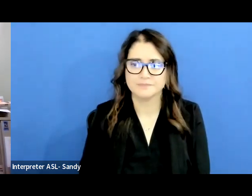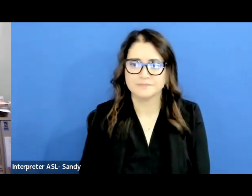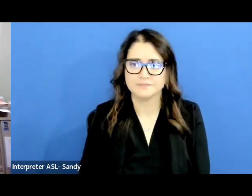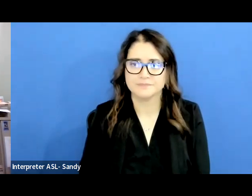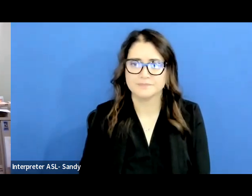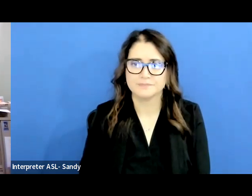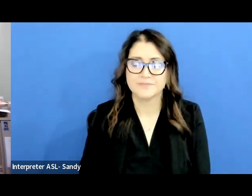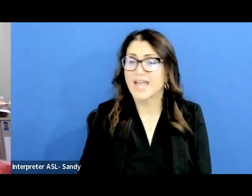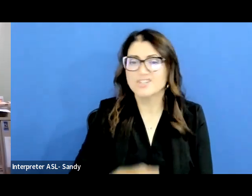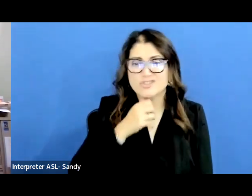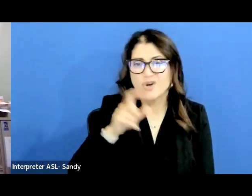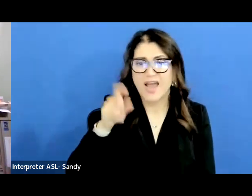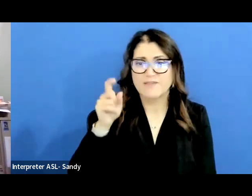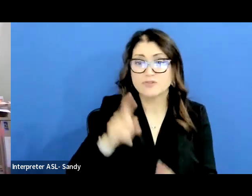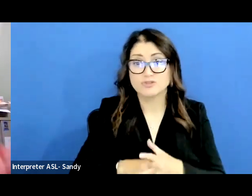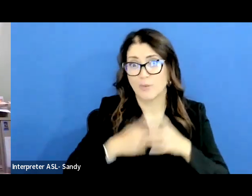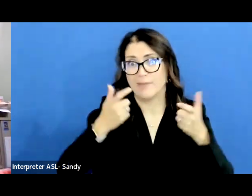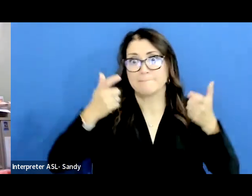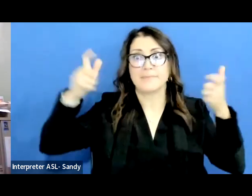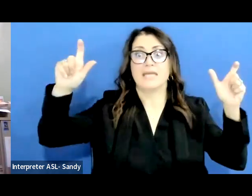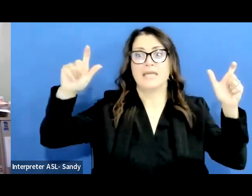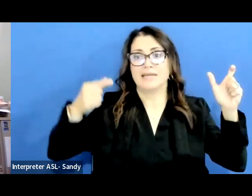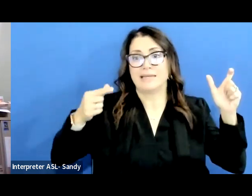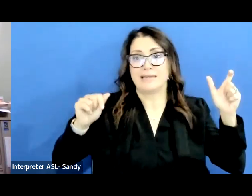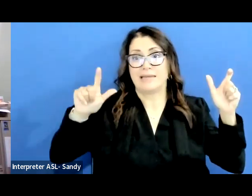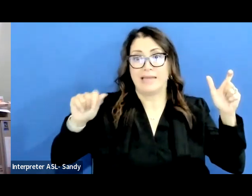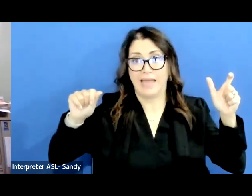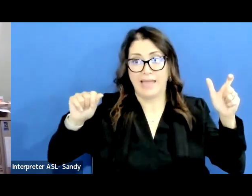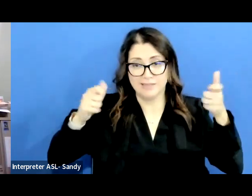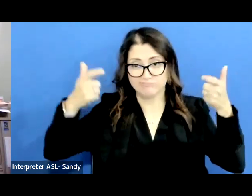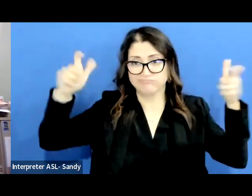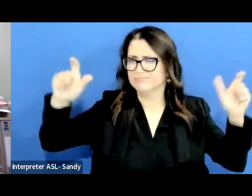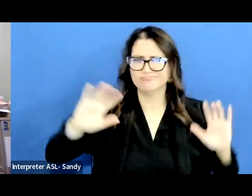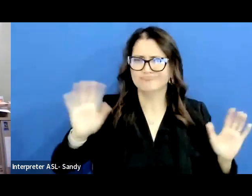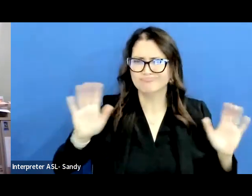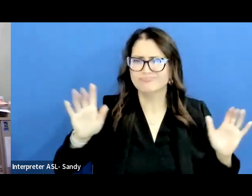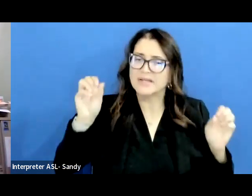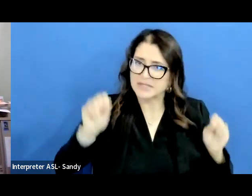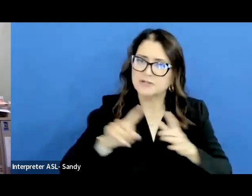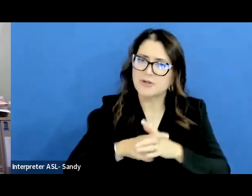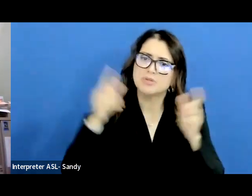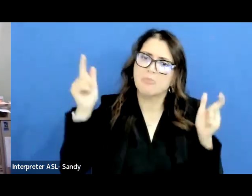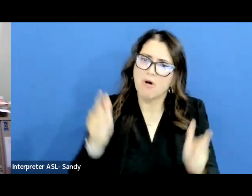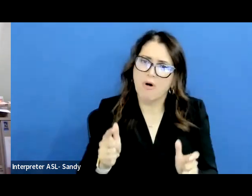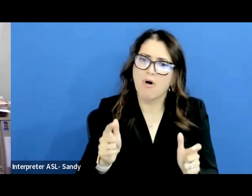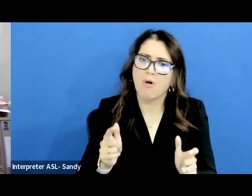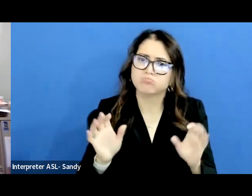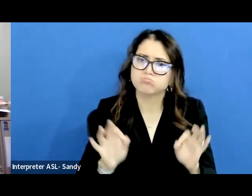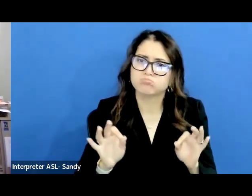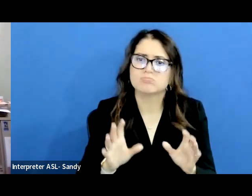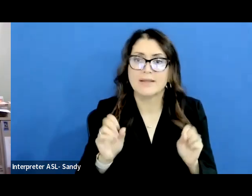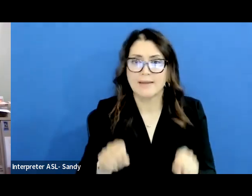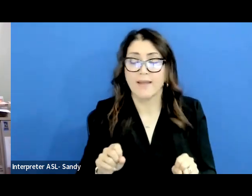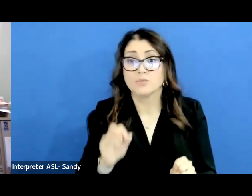Yeah, you don't have to start off with like a big gala. You can actually start off with something small, or if